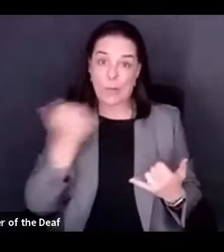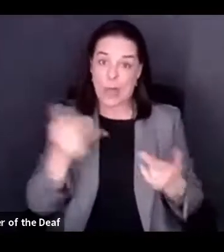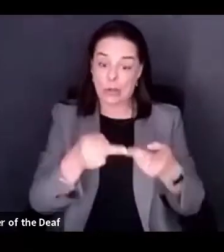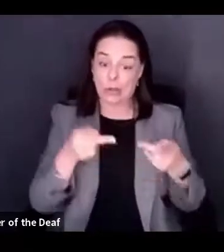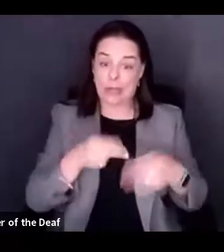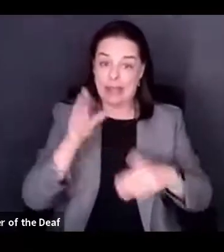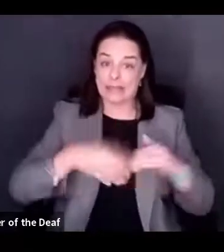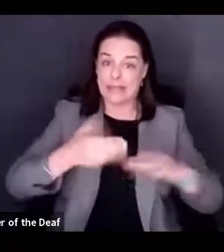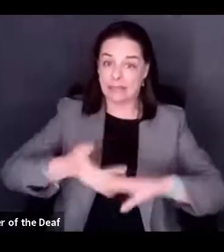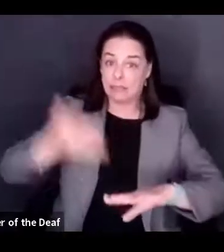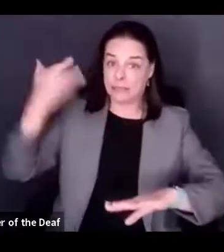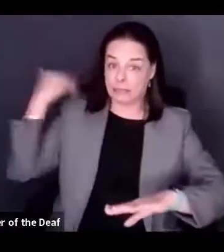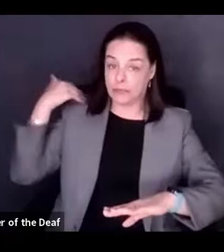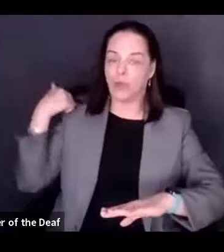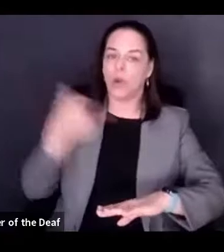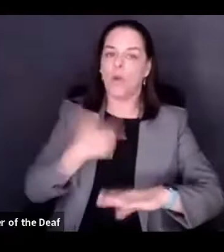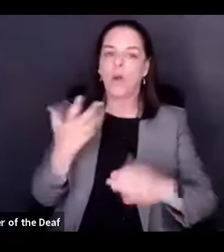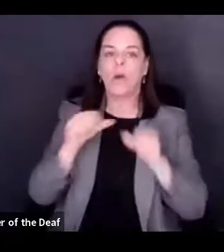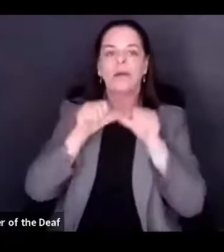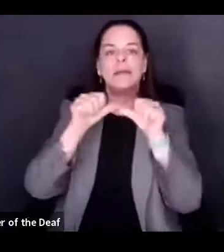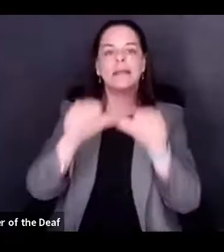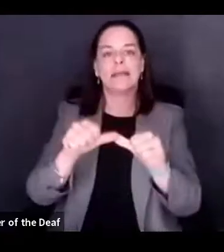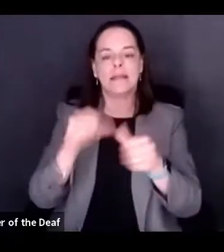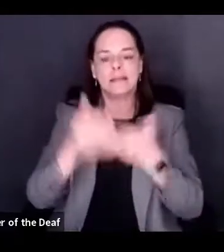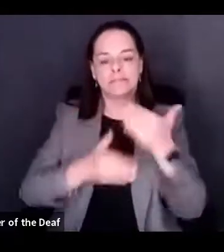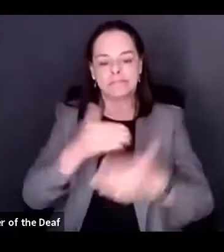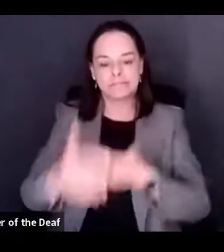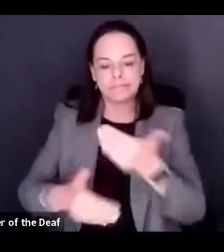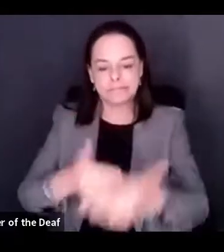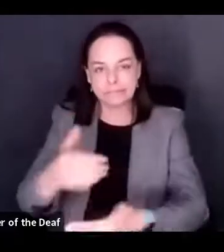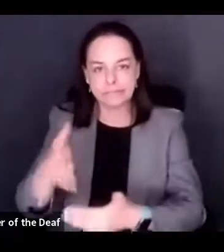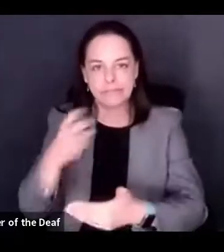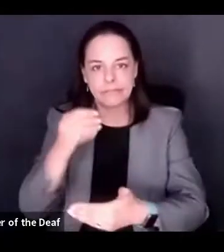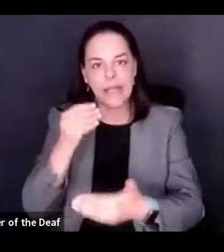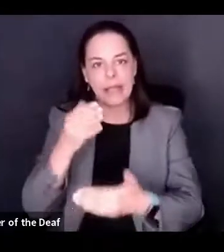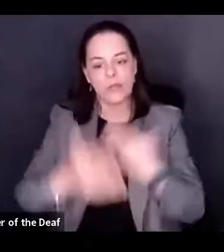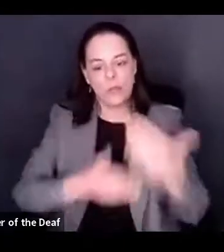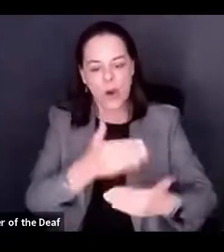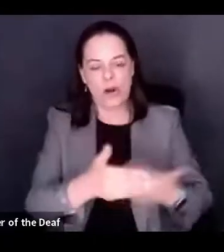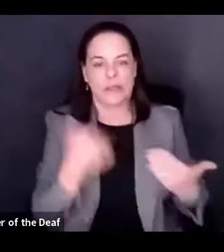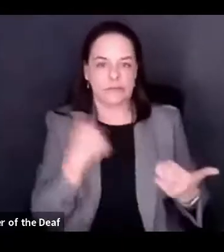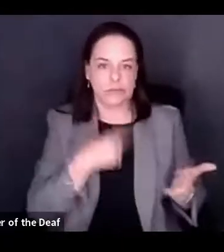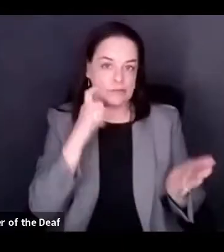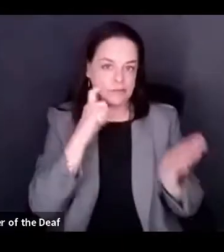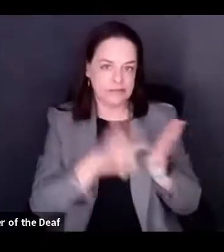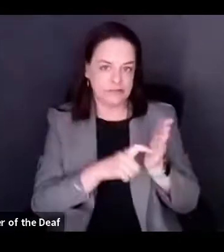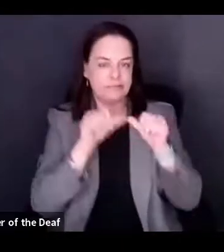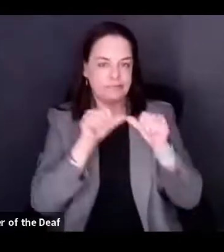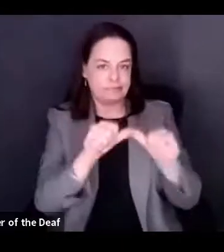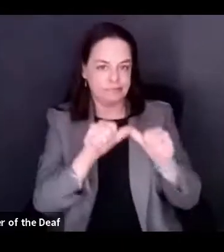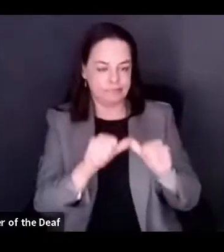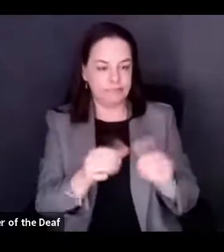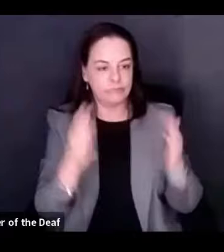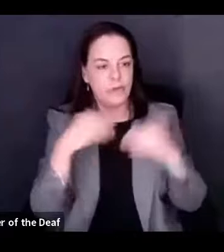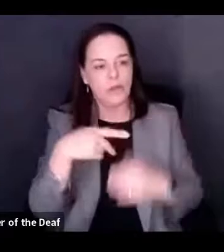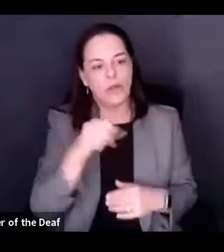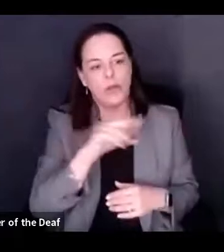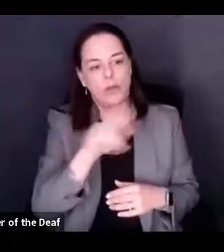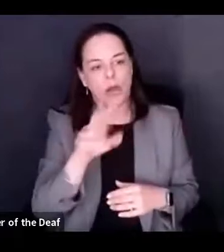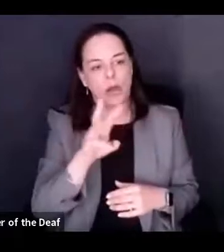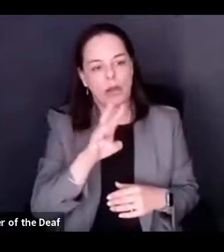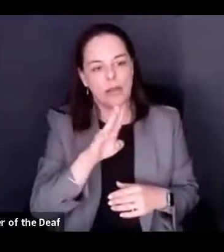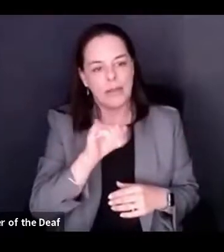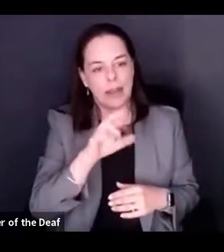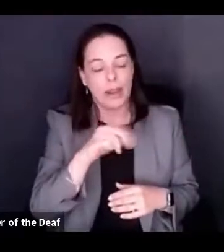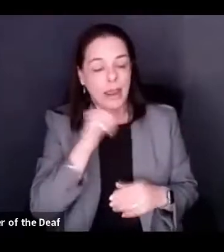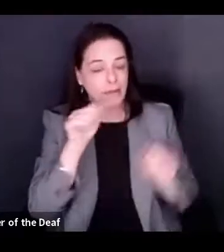and we want to continue to move forward and continue to make the progress that we've been seeing. Paul with WBIR. I haven't had the